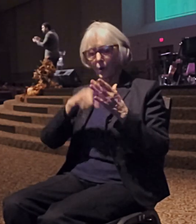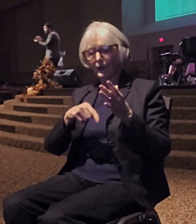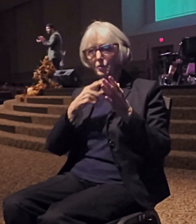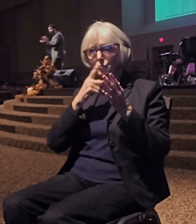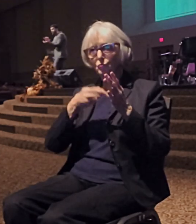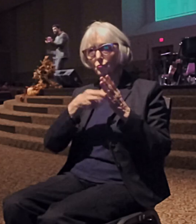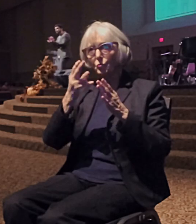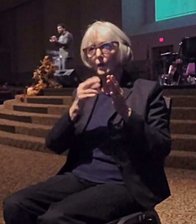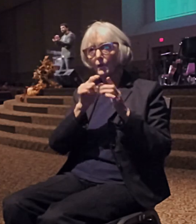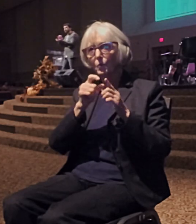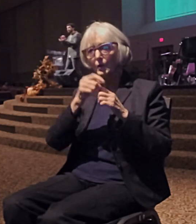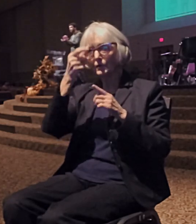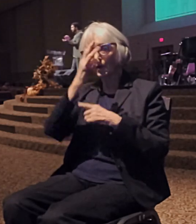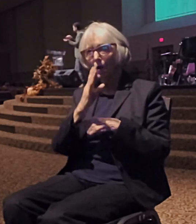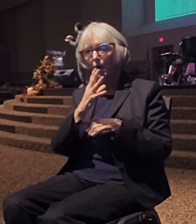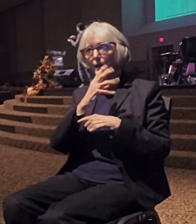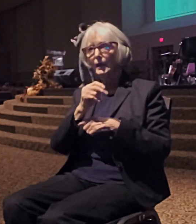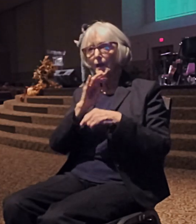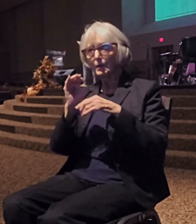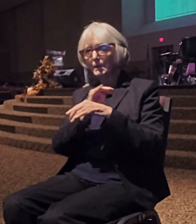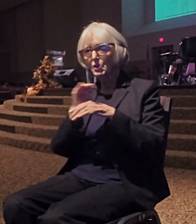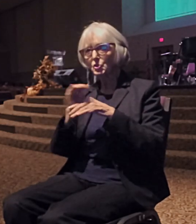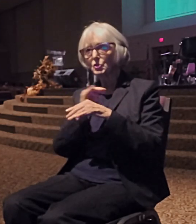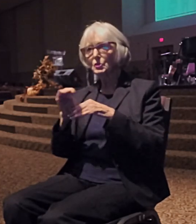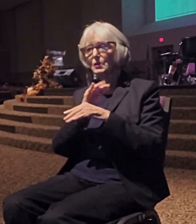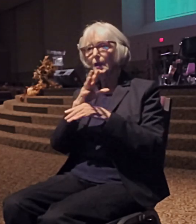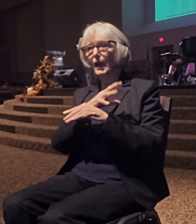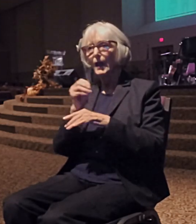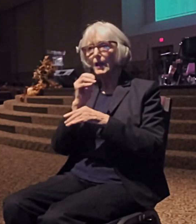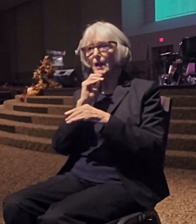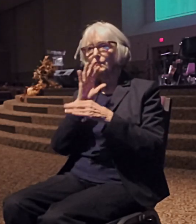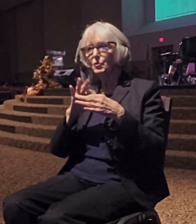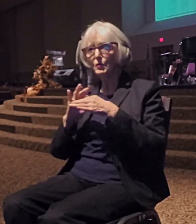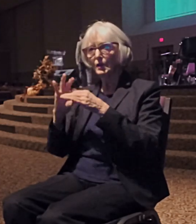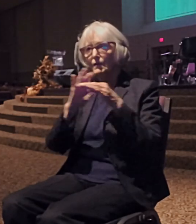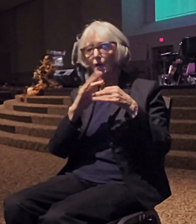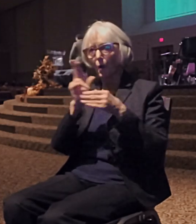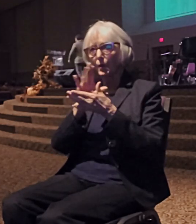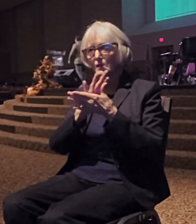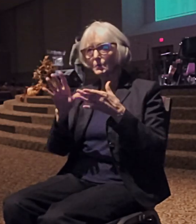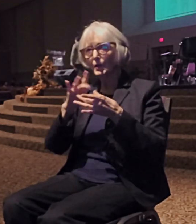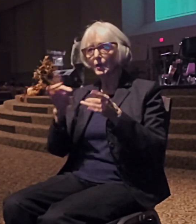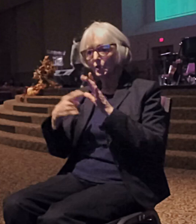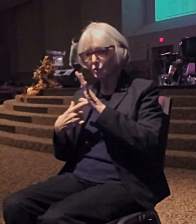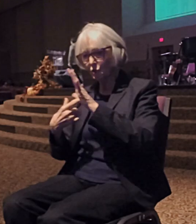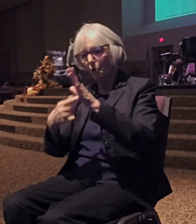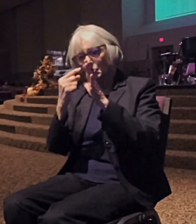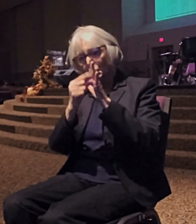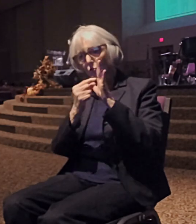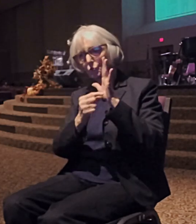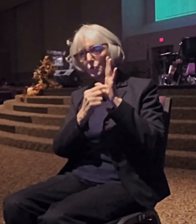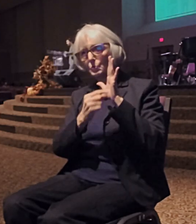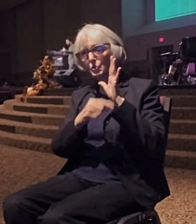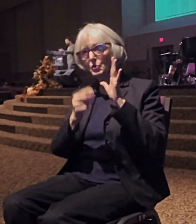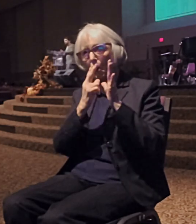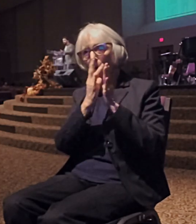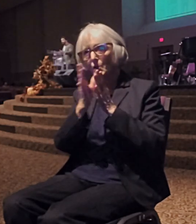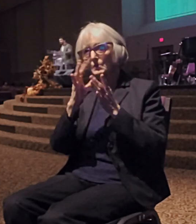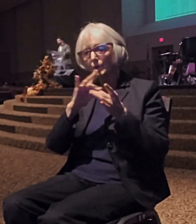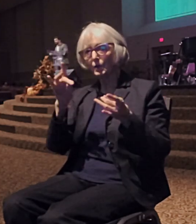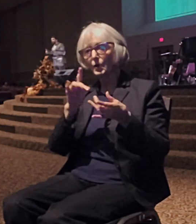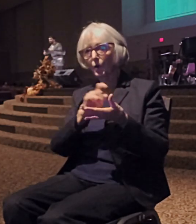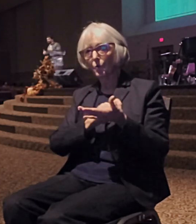A unity of purpose and mission. If it's the unity of the Holy Spirit, it's not only reflective of the Scriptures which the Holy Spirit wrote, it's